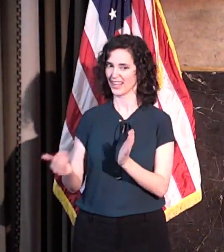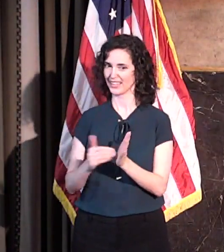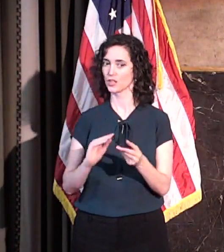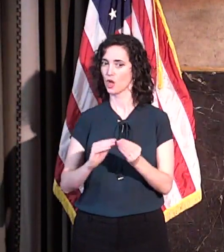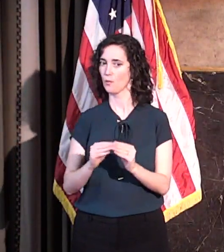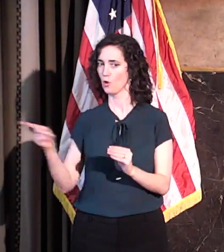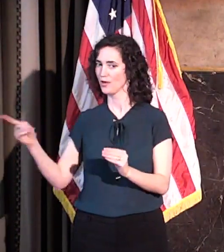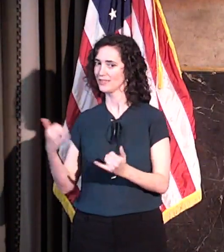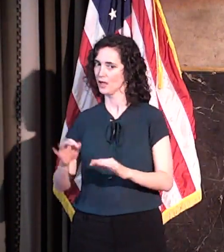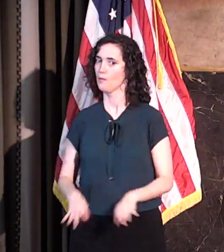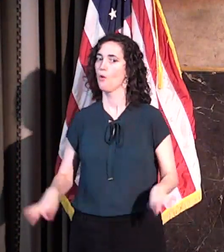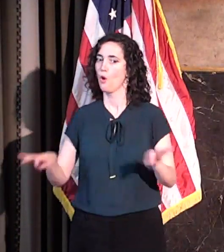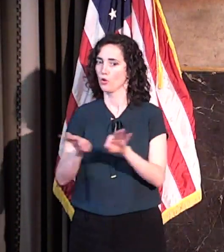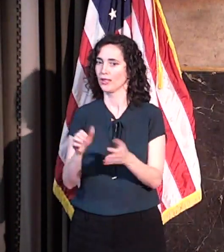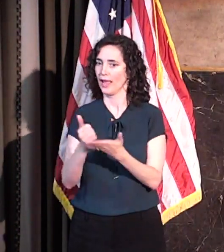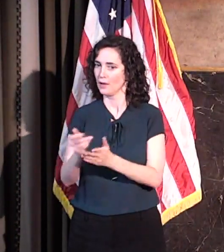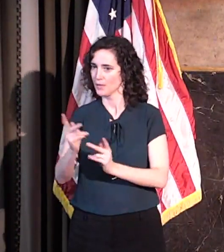It's